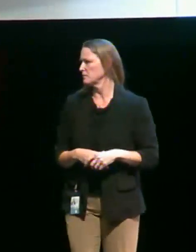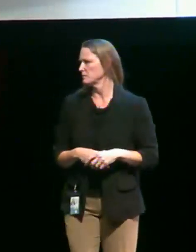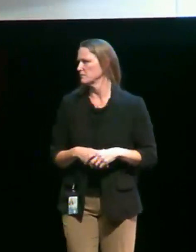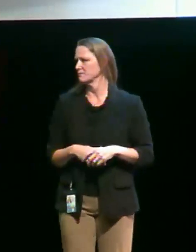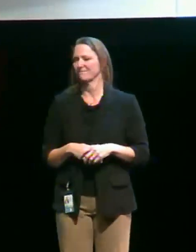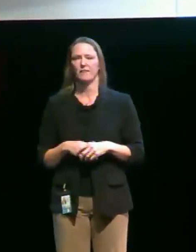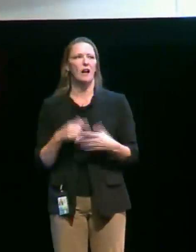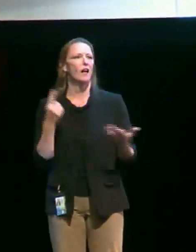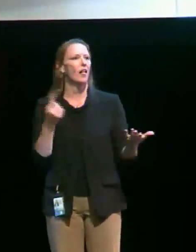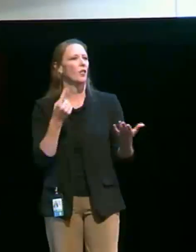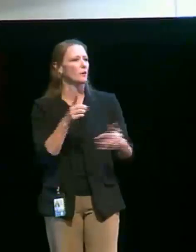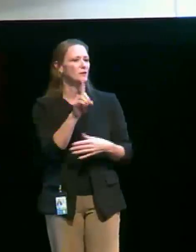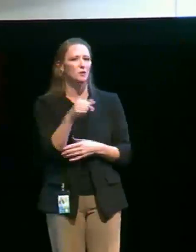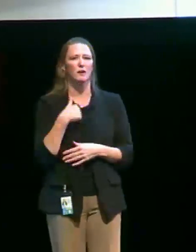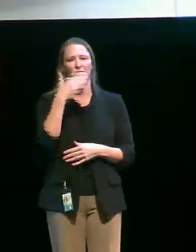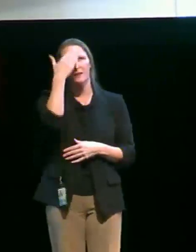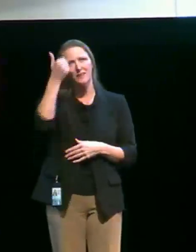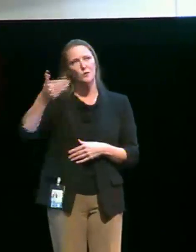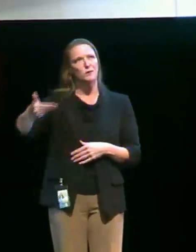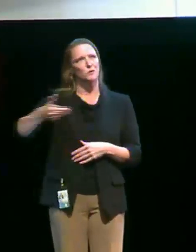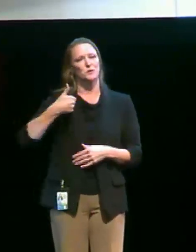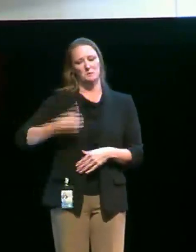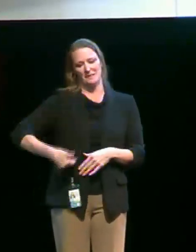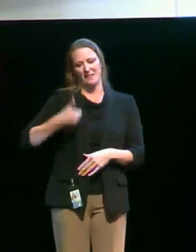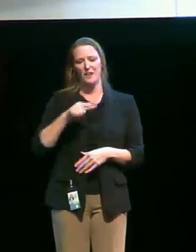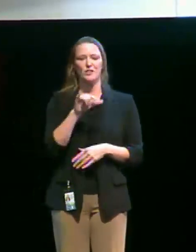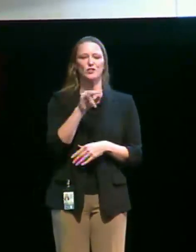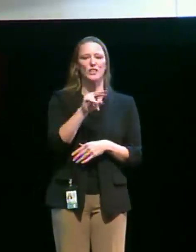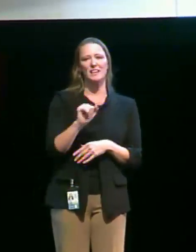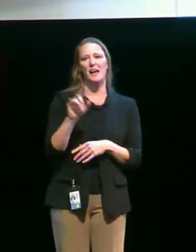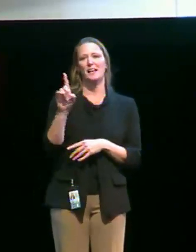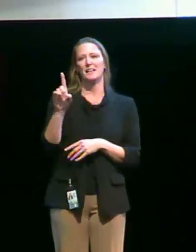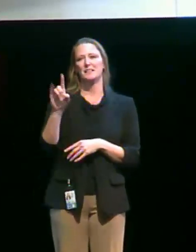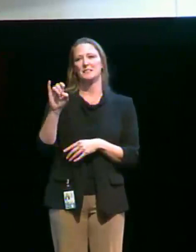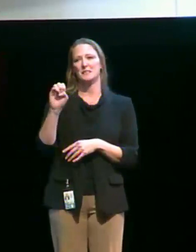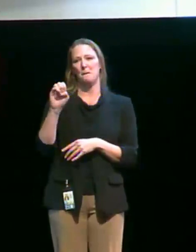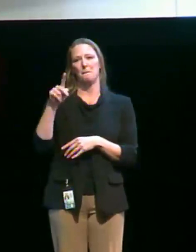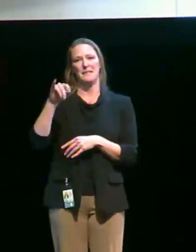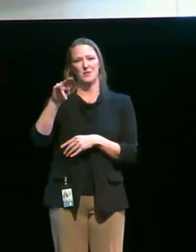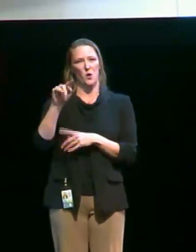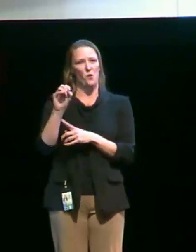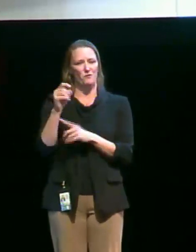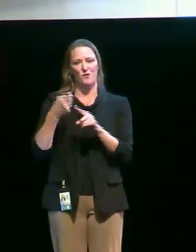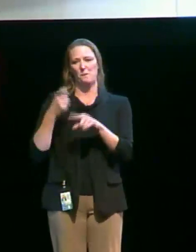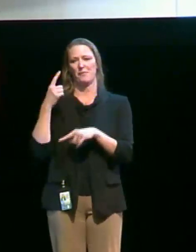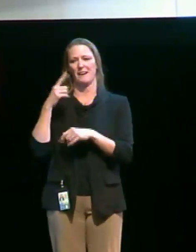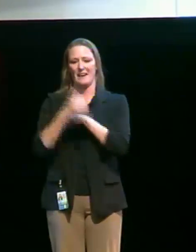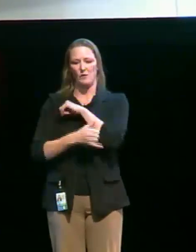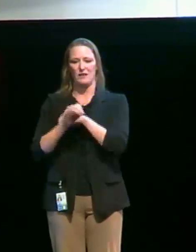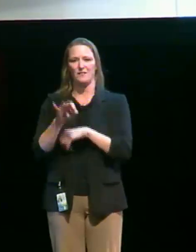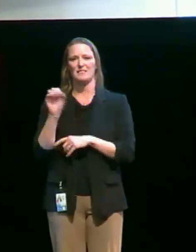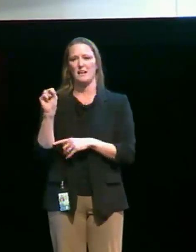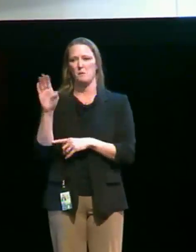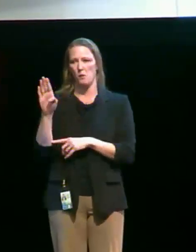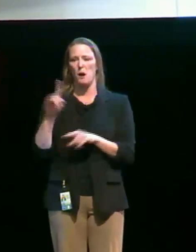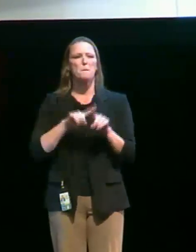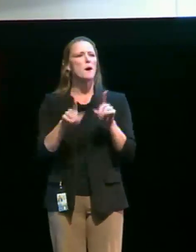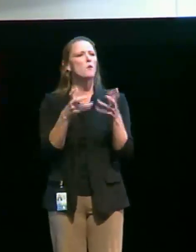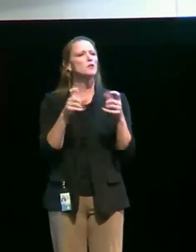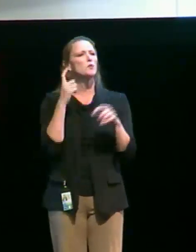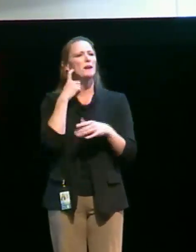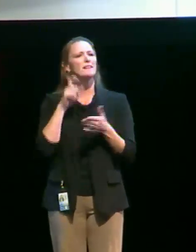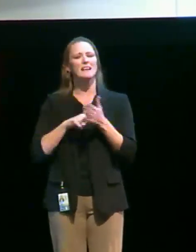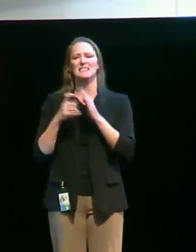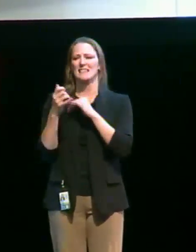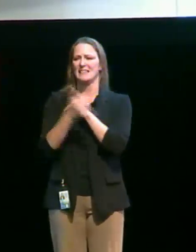And I always do this. I forget to introduce myself, Gina DePinto from the County of Santa Barbara. But also I'd like to recognize that we have County